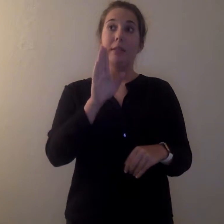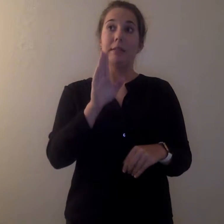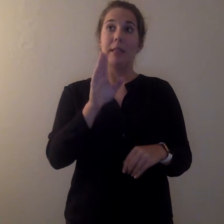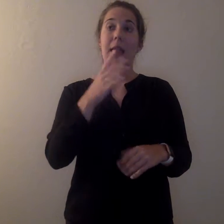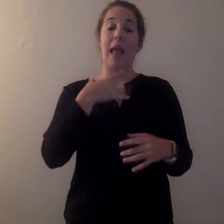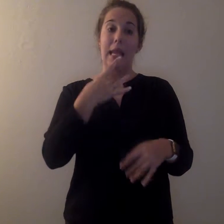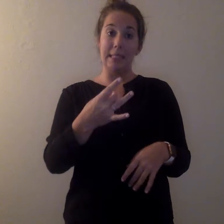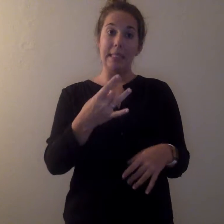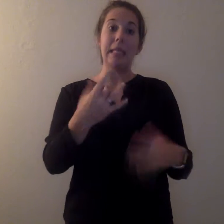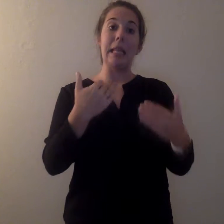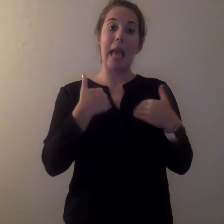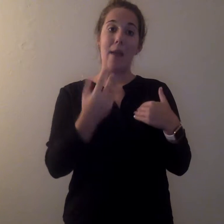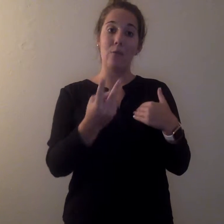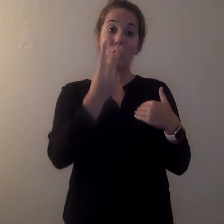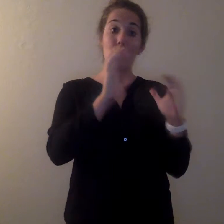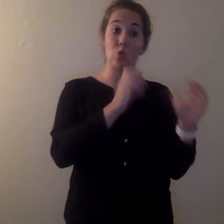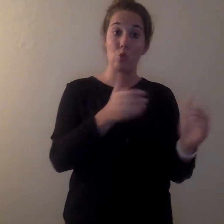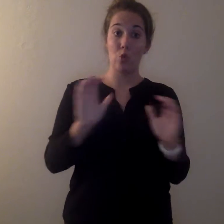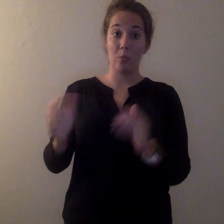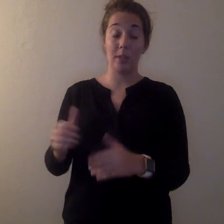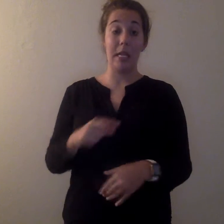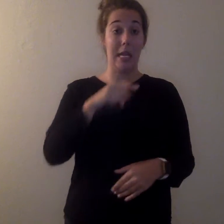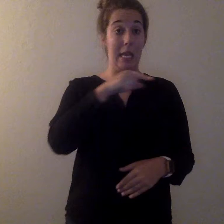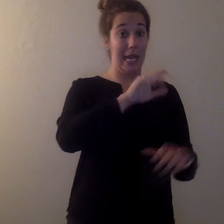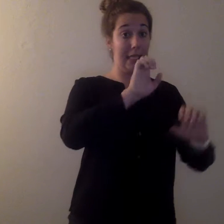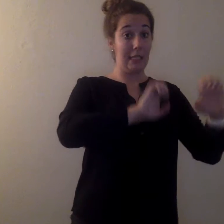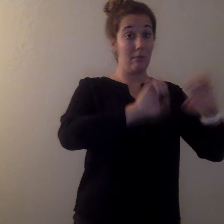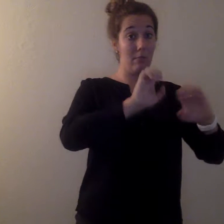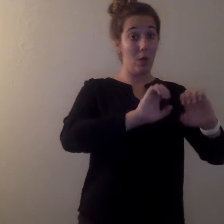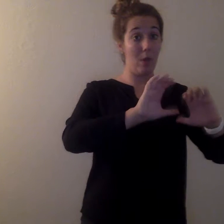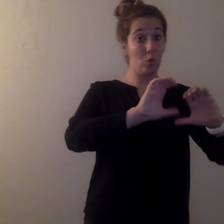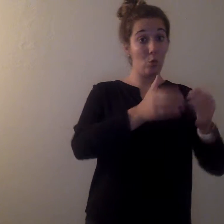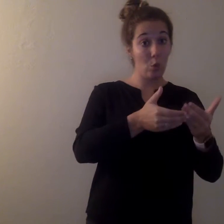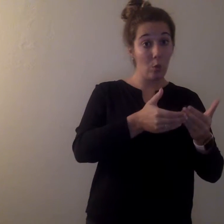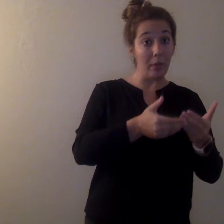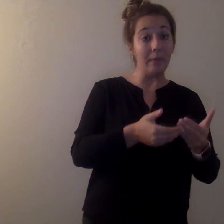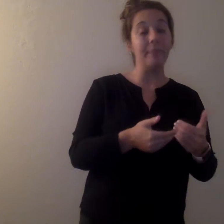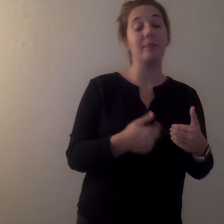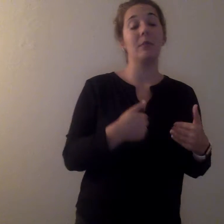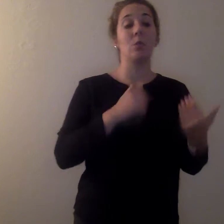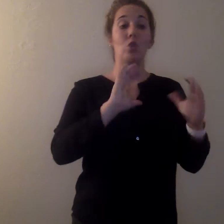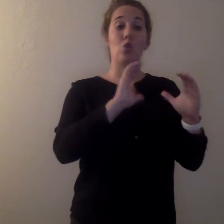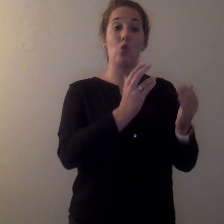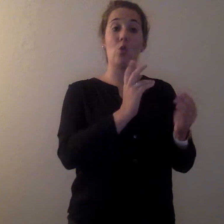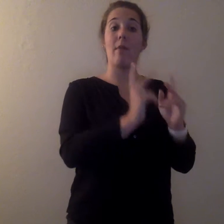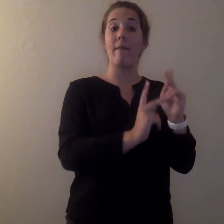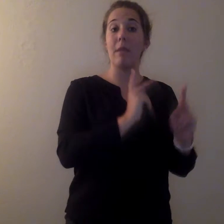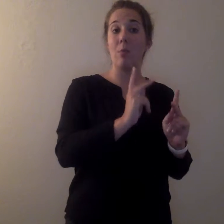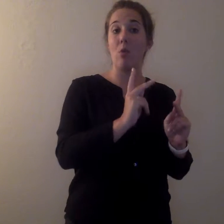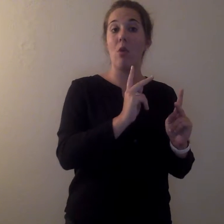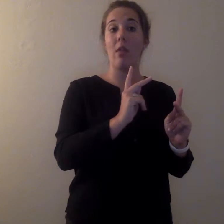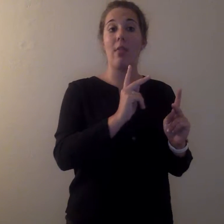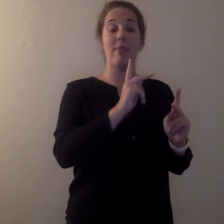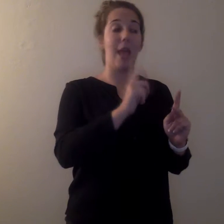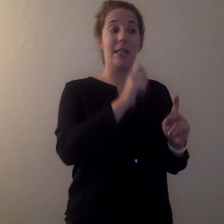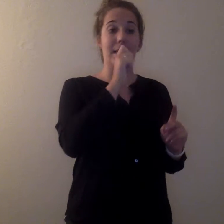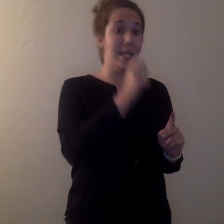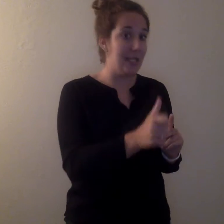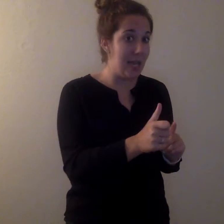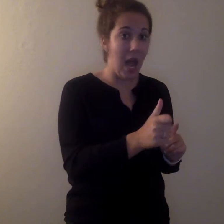want to have an experimental group. So that would be a group of people that actually does not eat breakfast for,